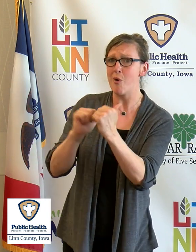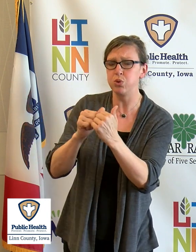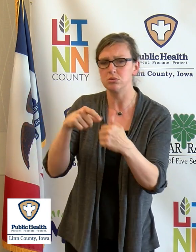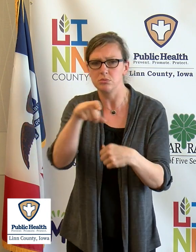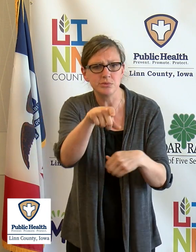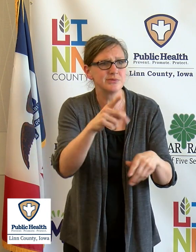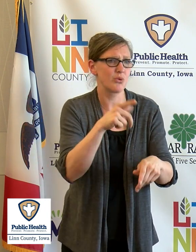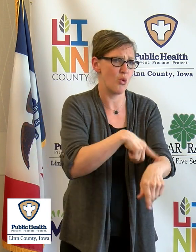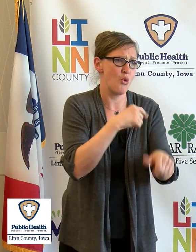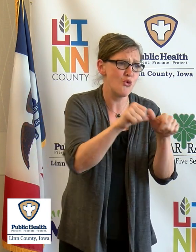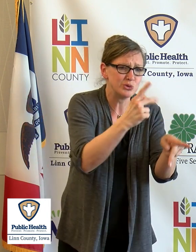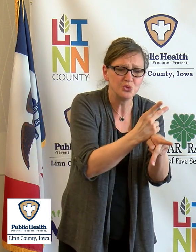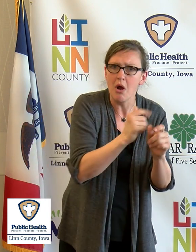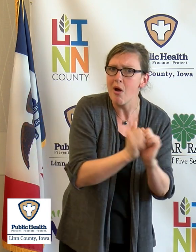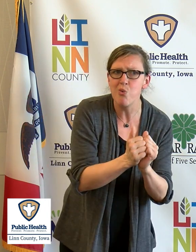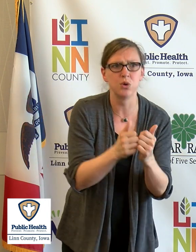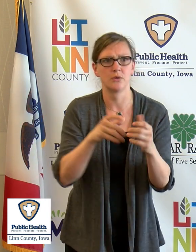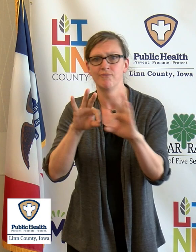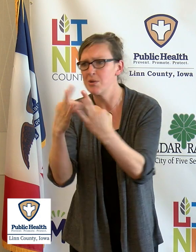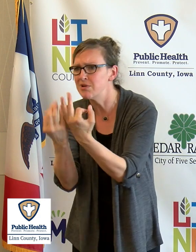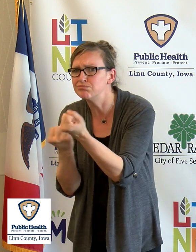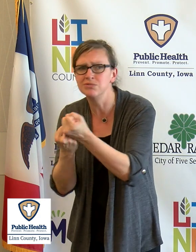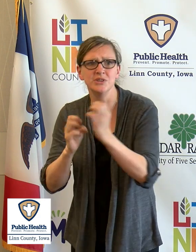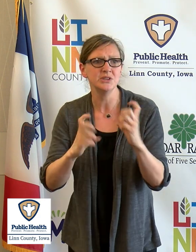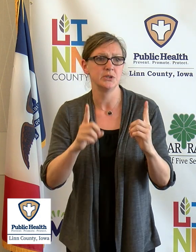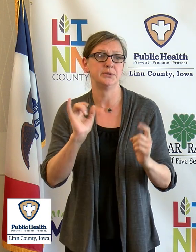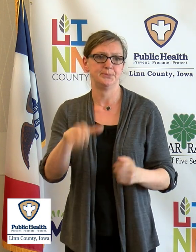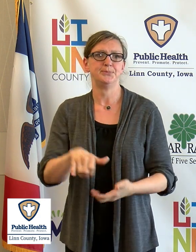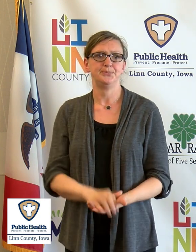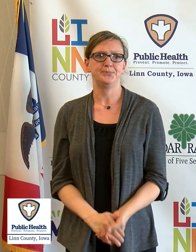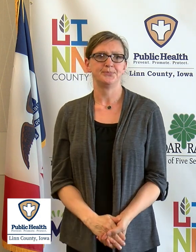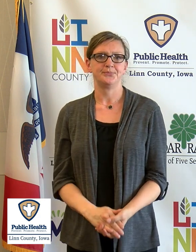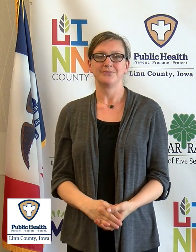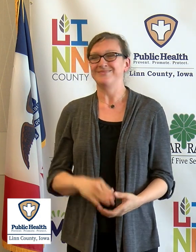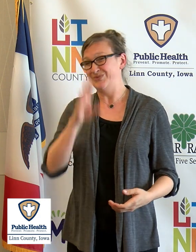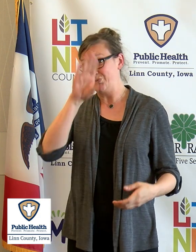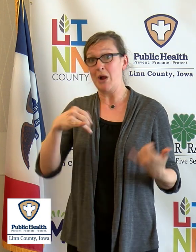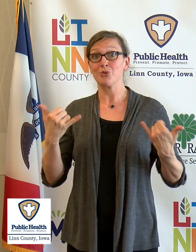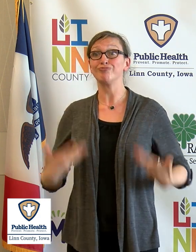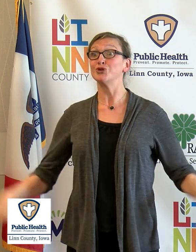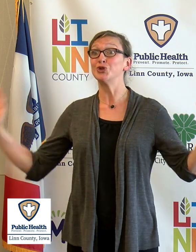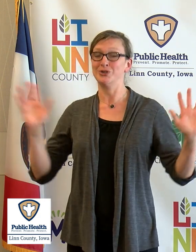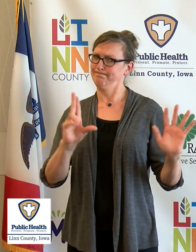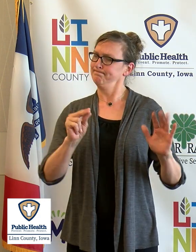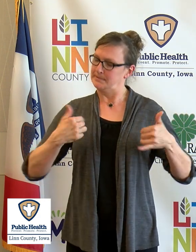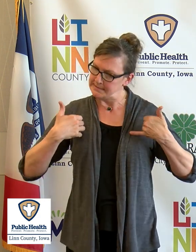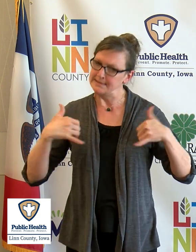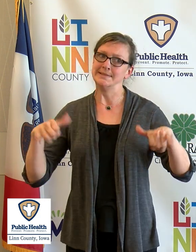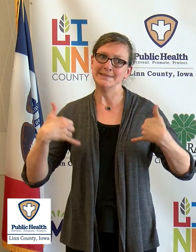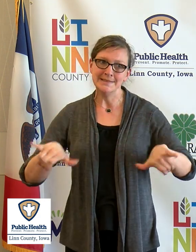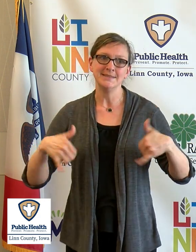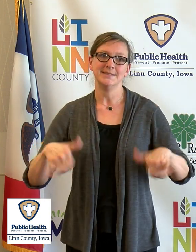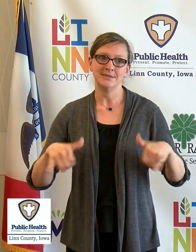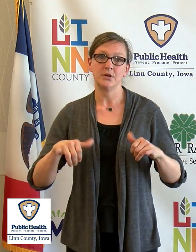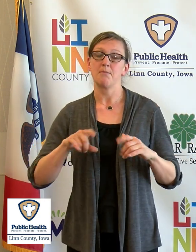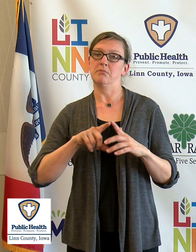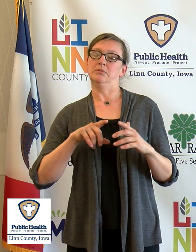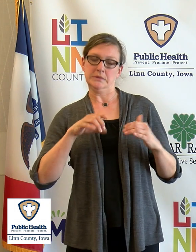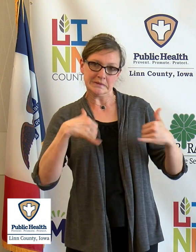not out of the woods yet, and the primary focus is still mitigation, we want to, at the same time,